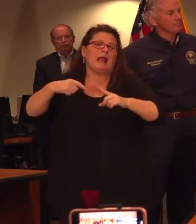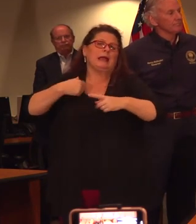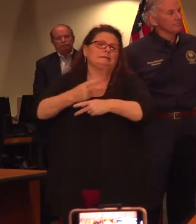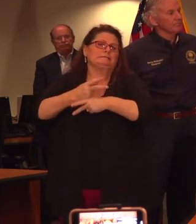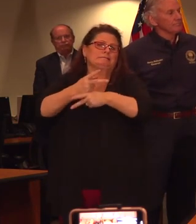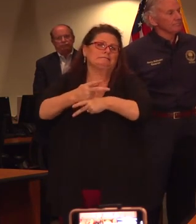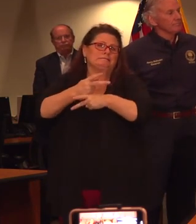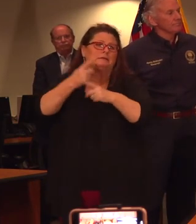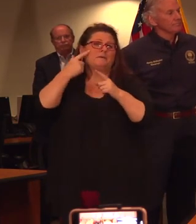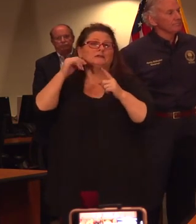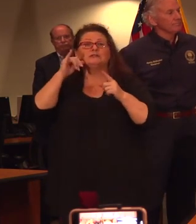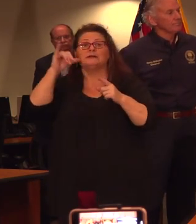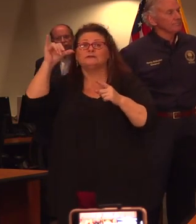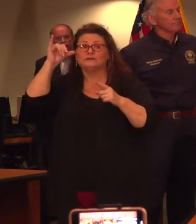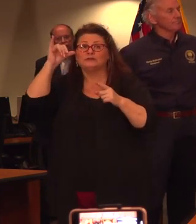another bump in the number of